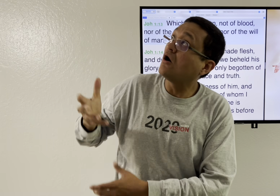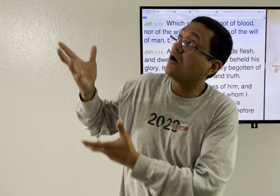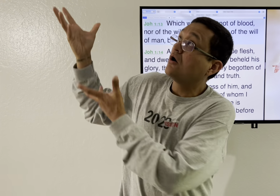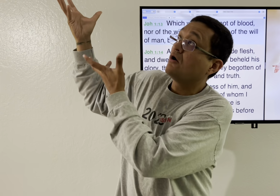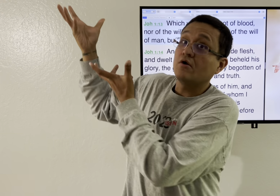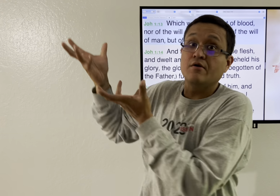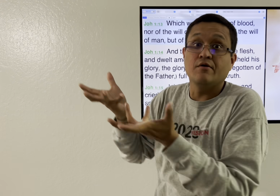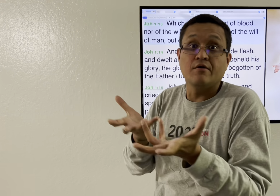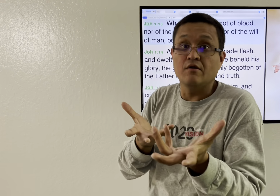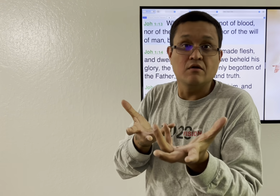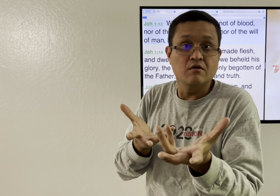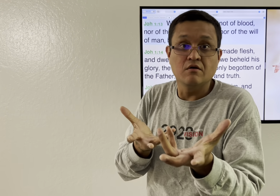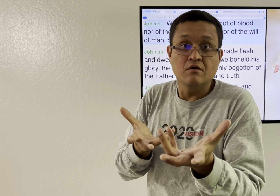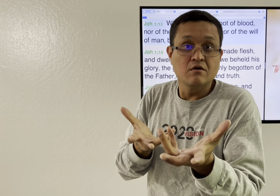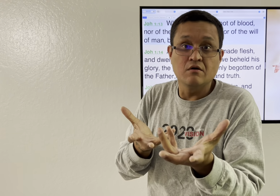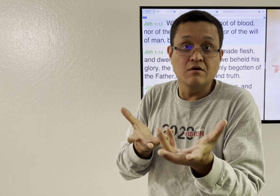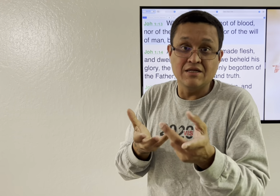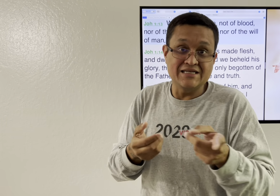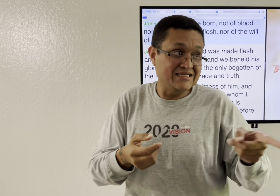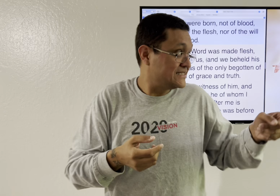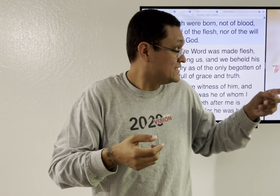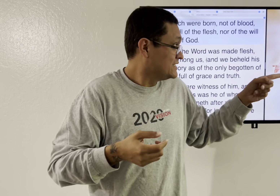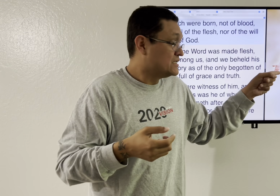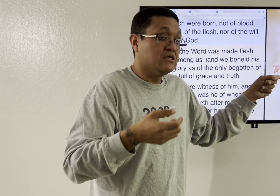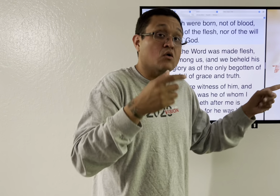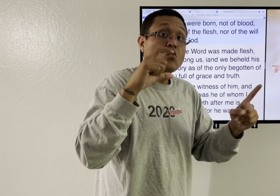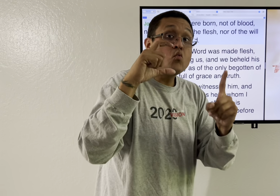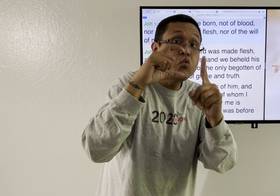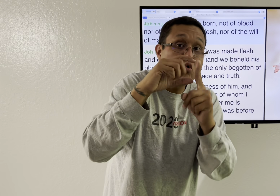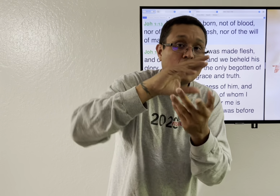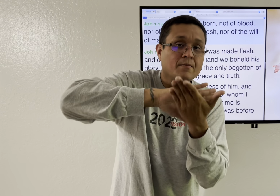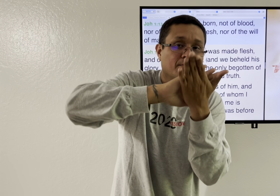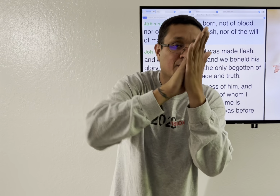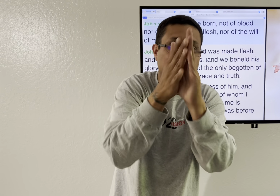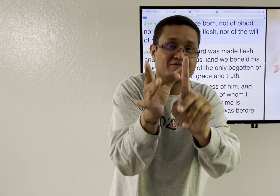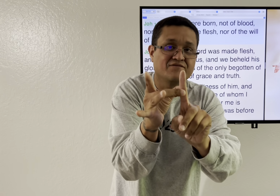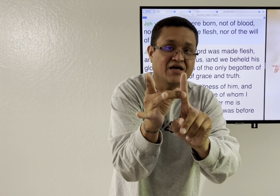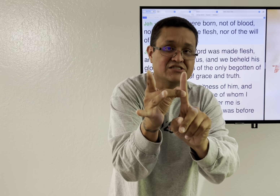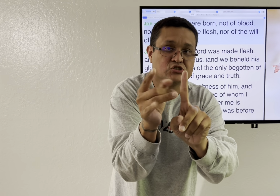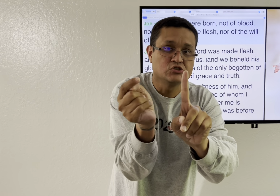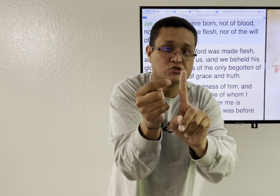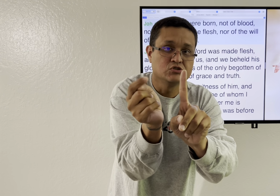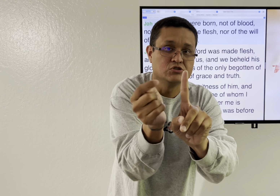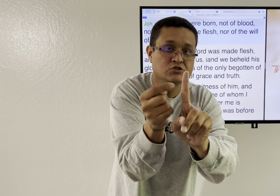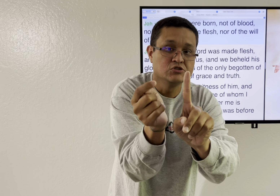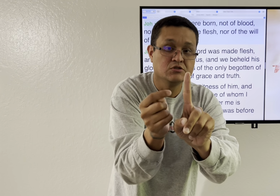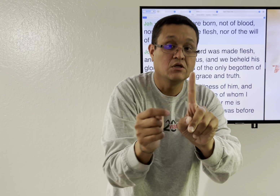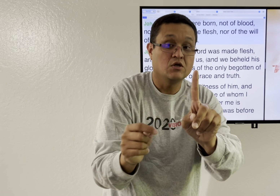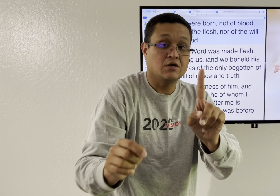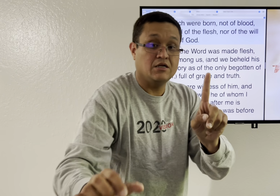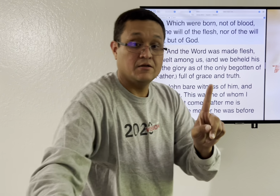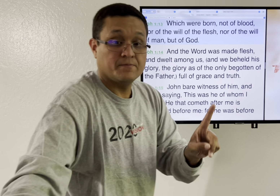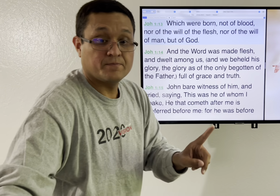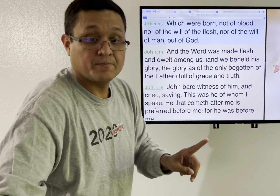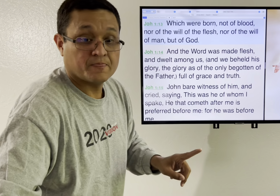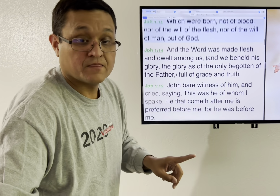The Father didn't send a separate being called the Son. He is the Word that became flesh.